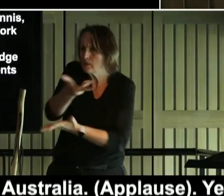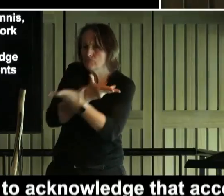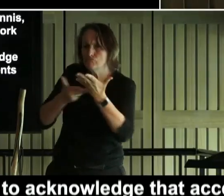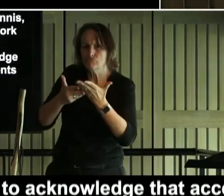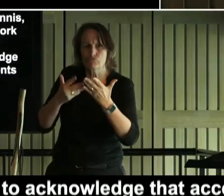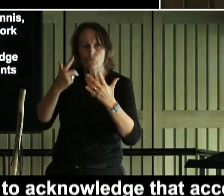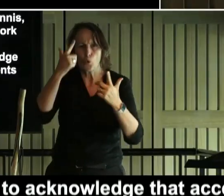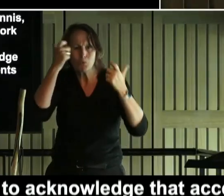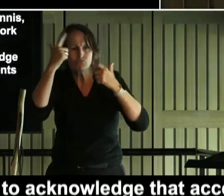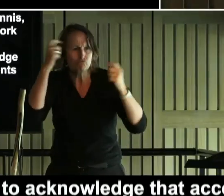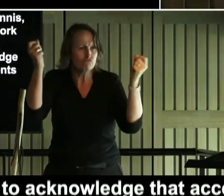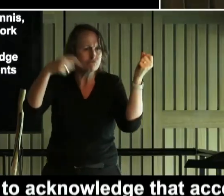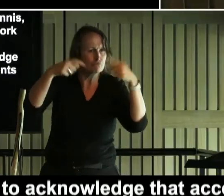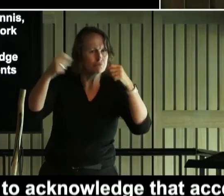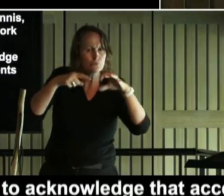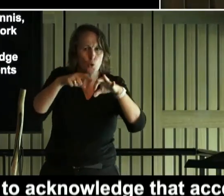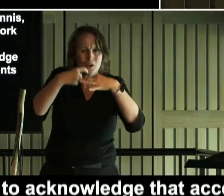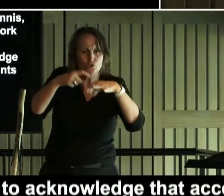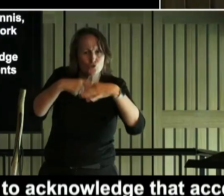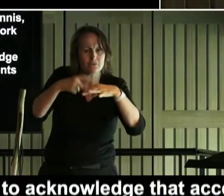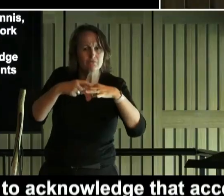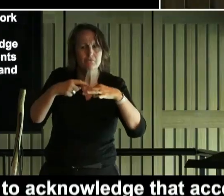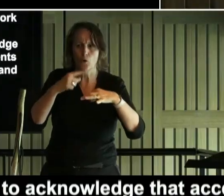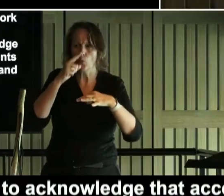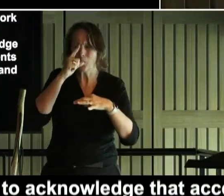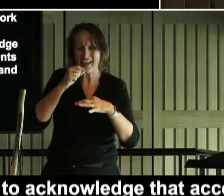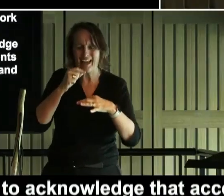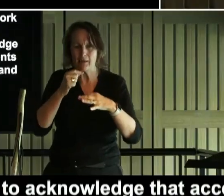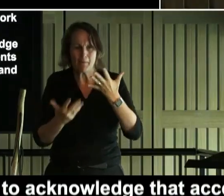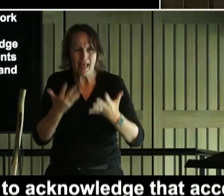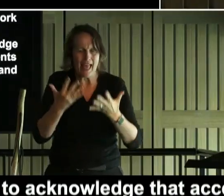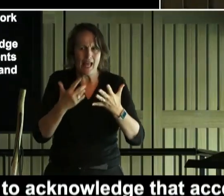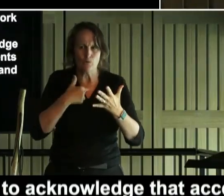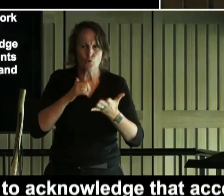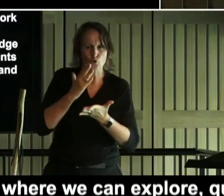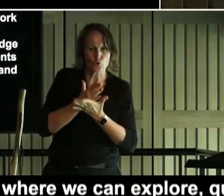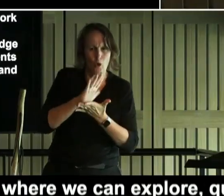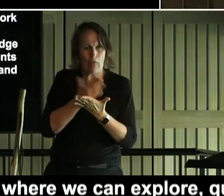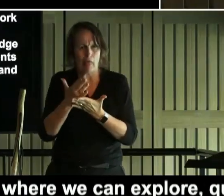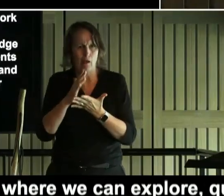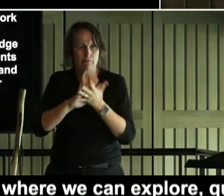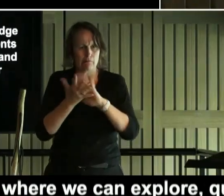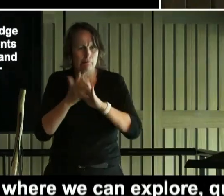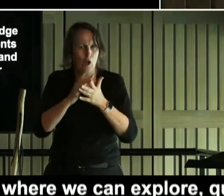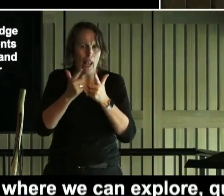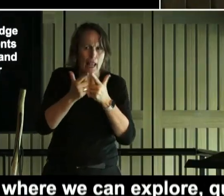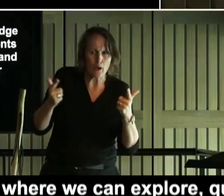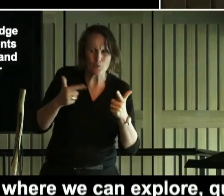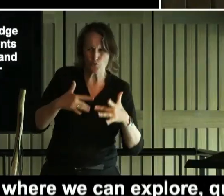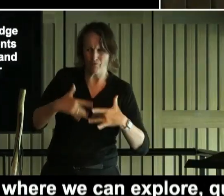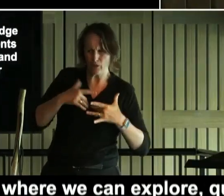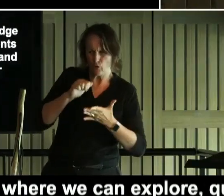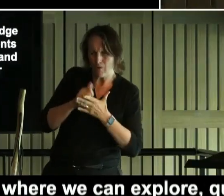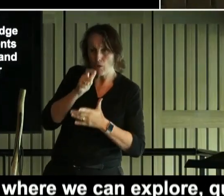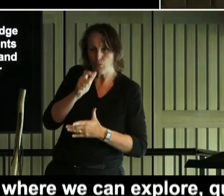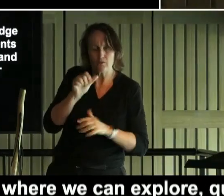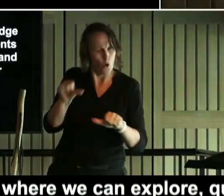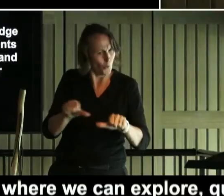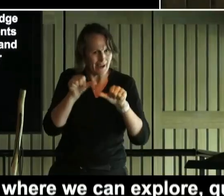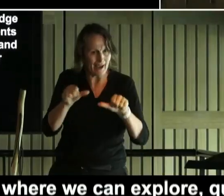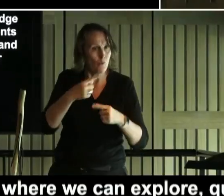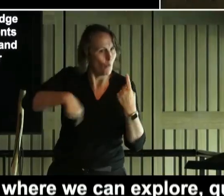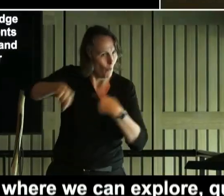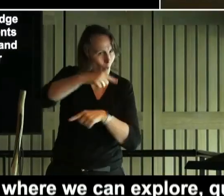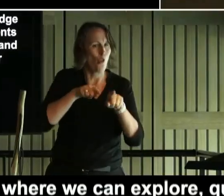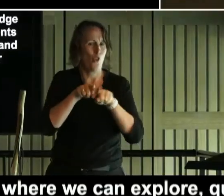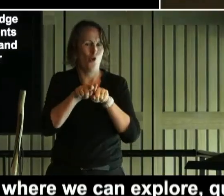question and grow together. It's okay for us to stumble over language or use the words that feel most authentic to each of us. What